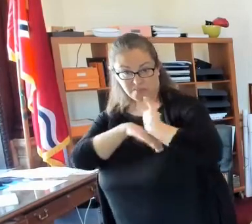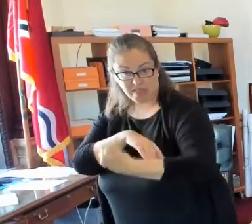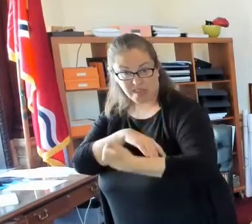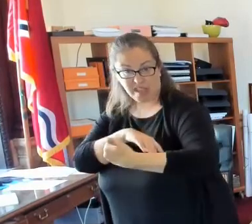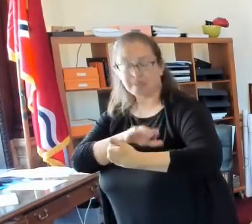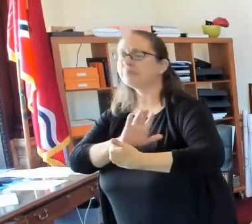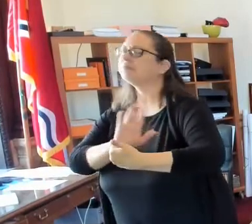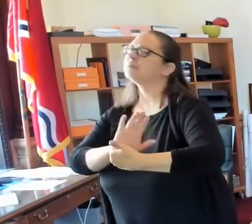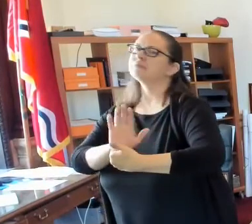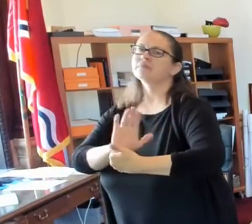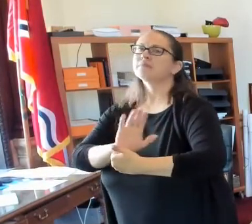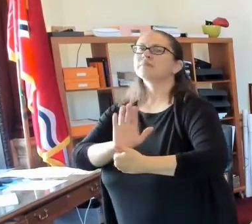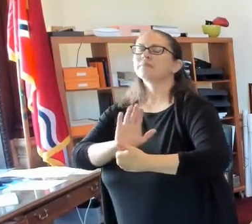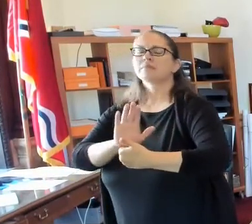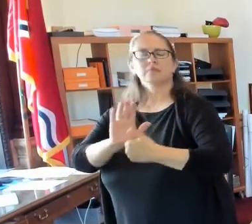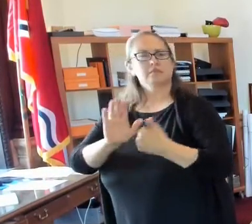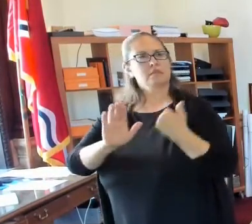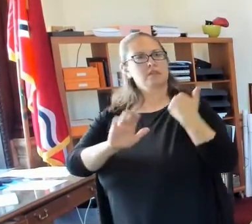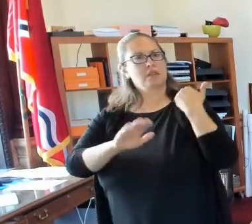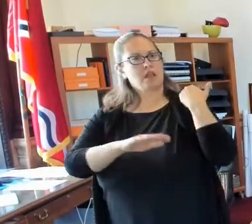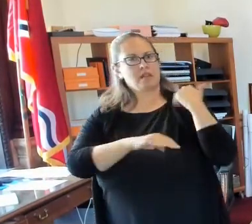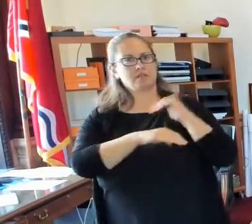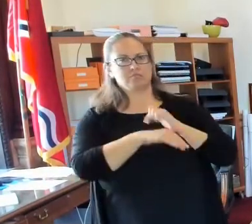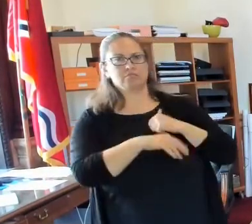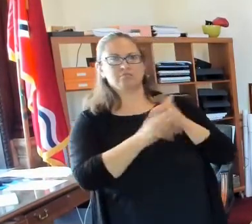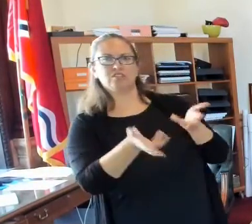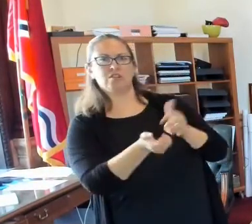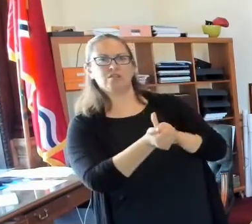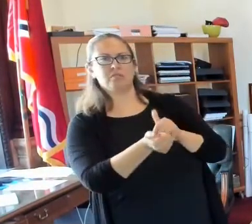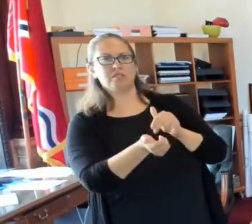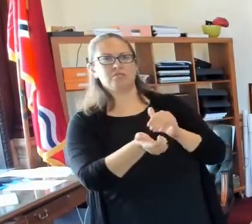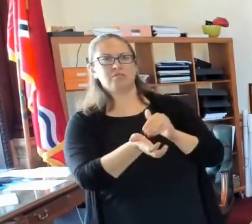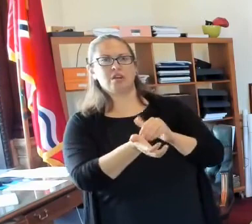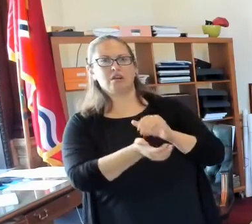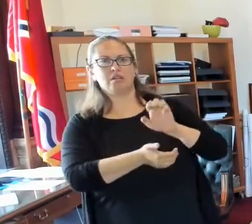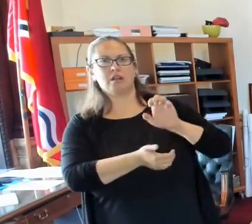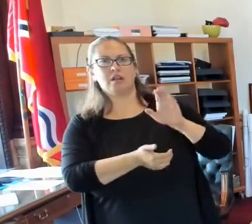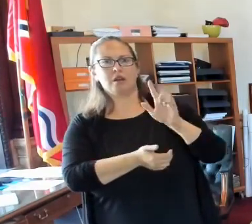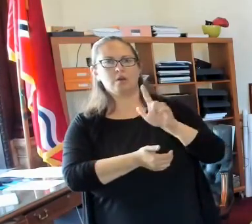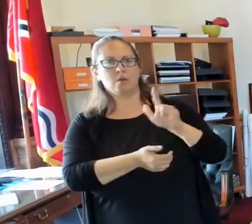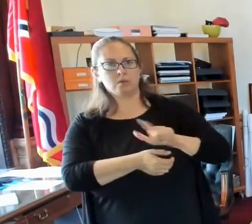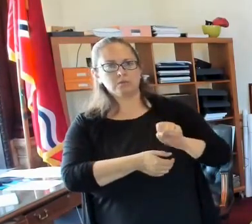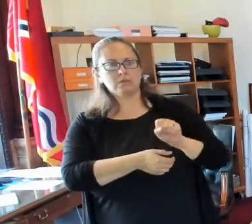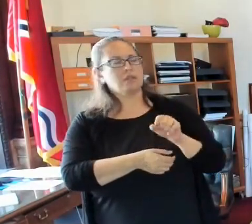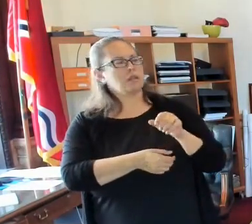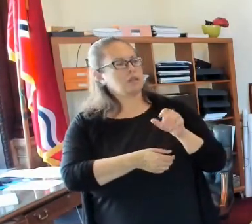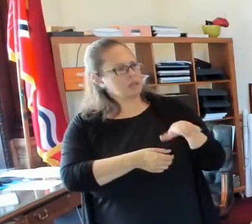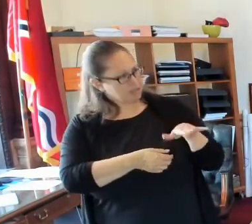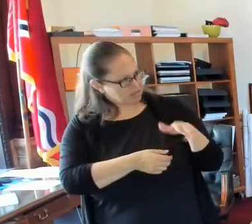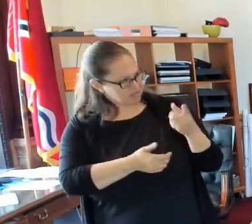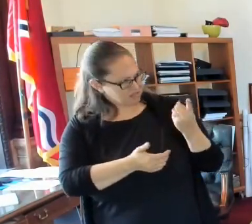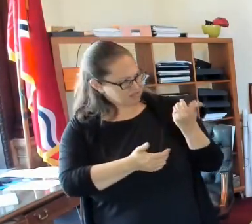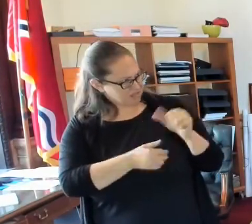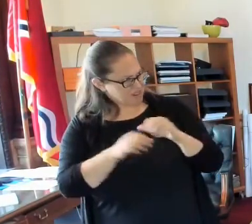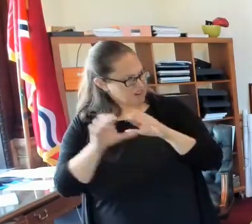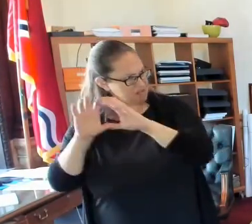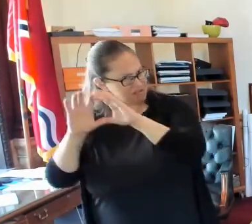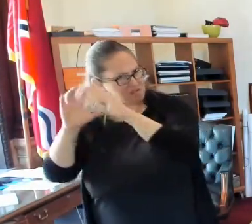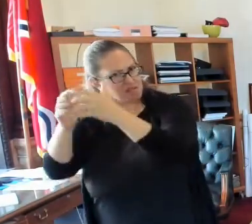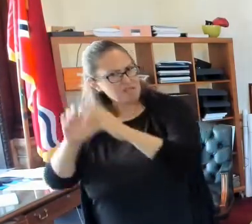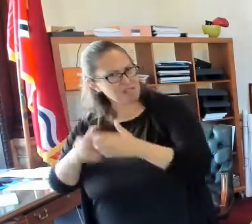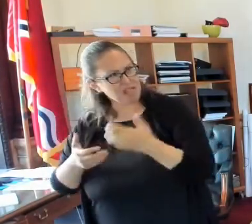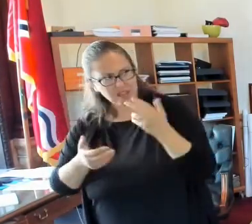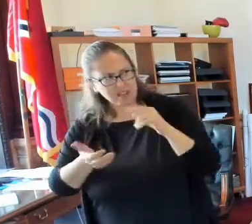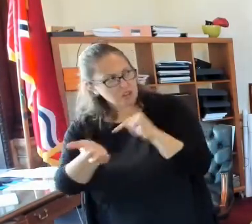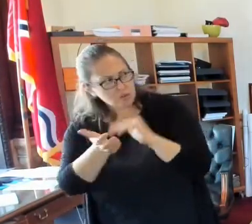I spoke last evening with Dr. Eccles about, well, are there any clusters of this? You know, is it a nursing